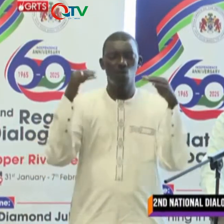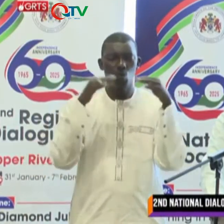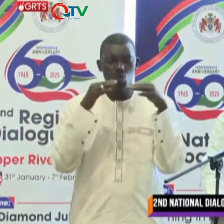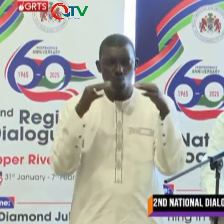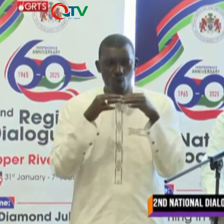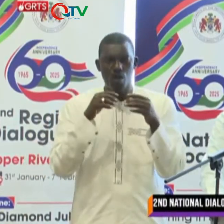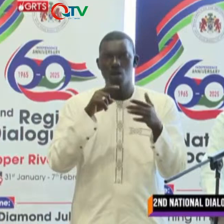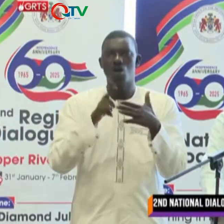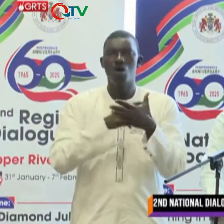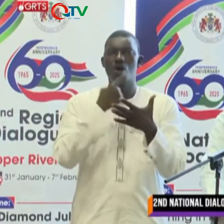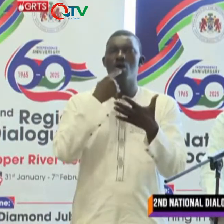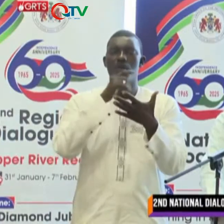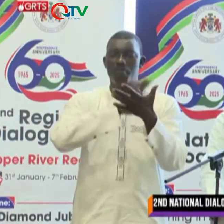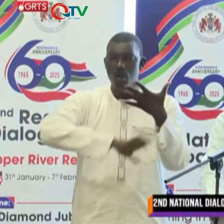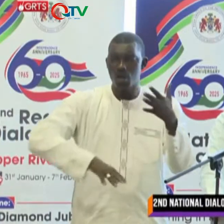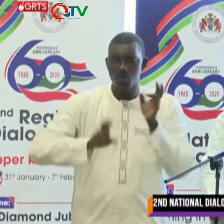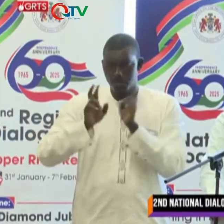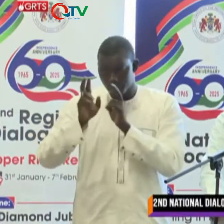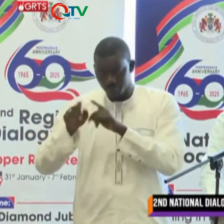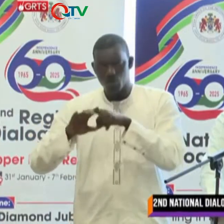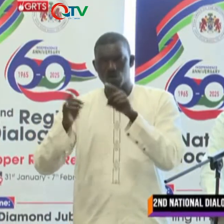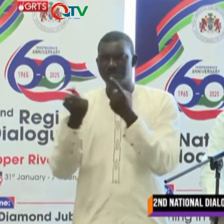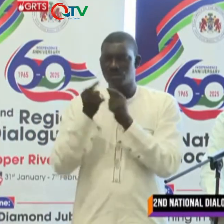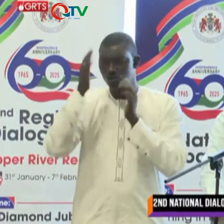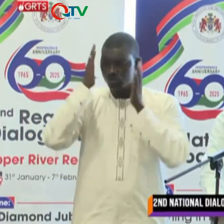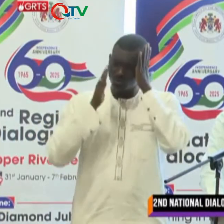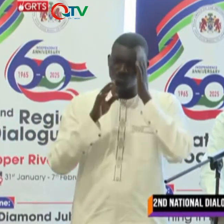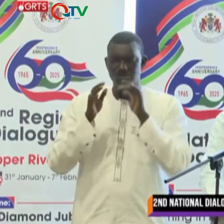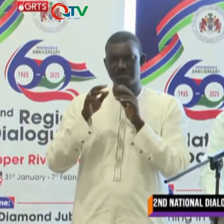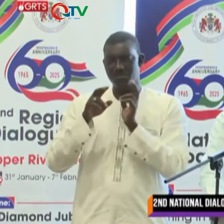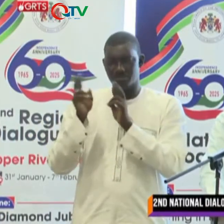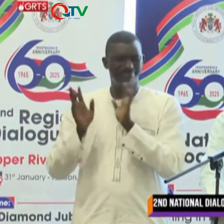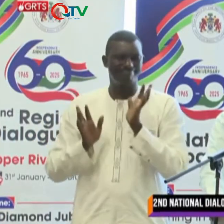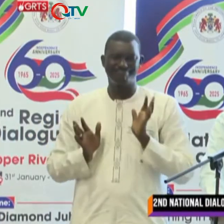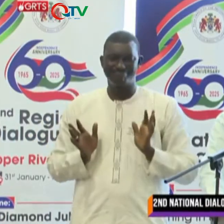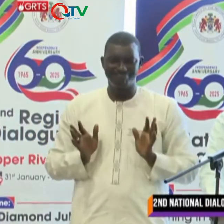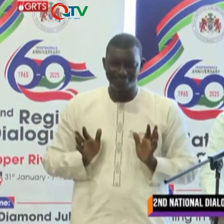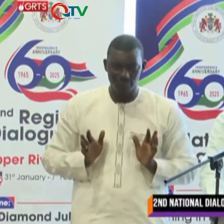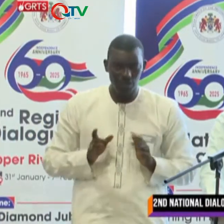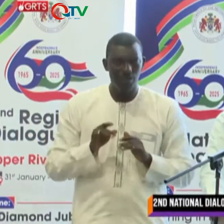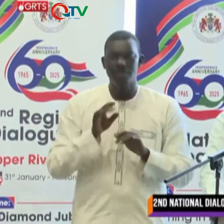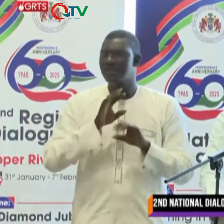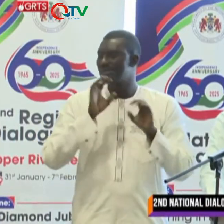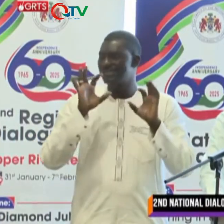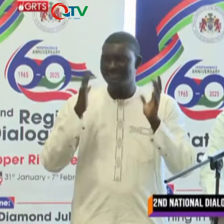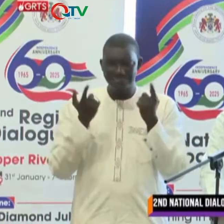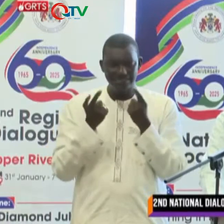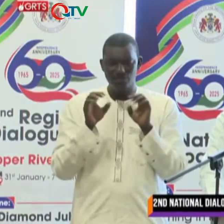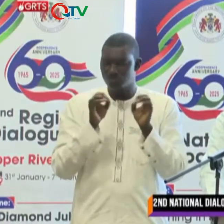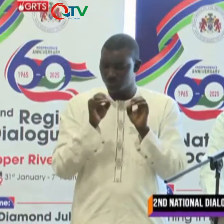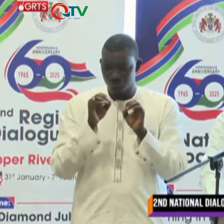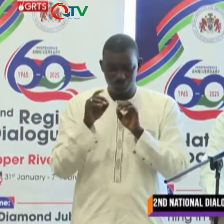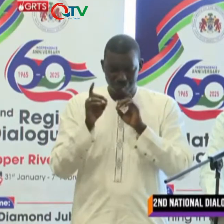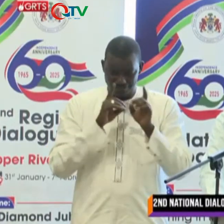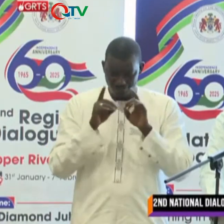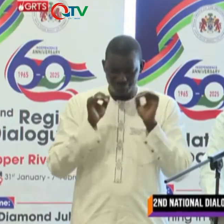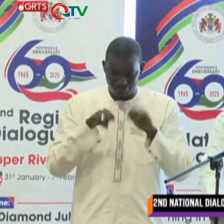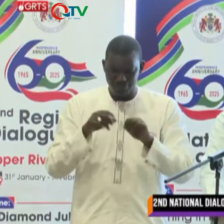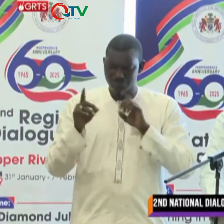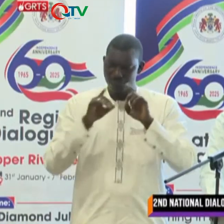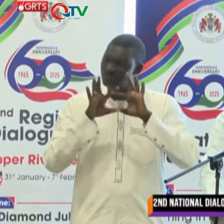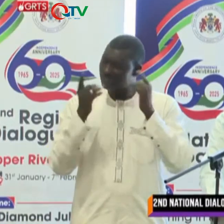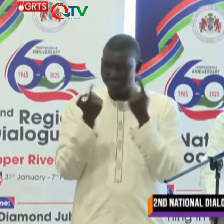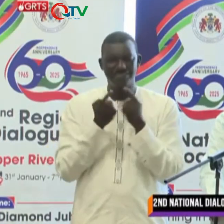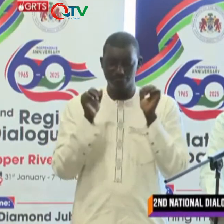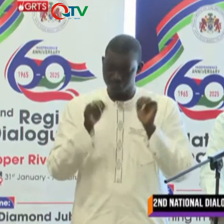takeover. In truth, there is no issue we cannot discuss, no circumstance that prohibits us